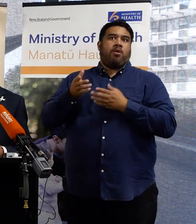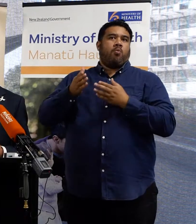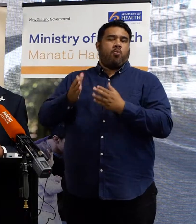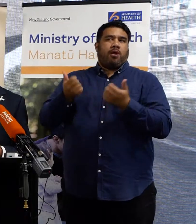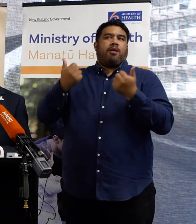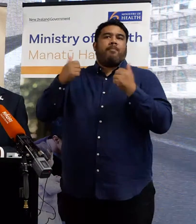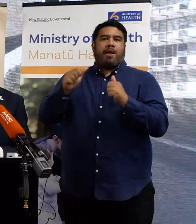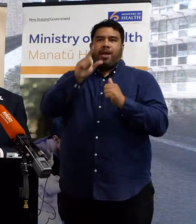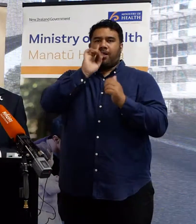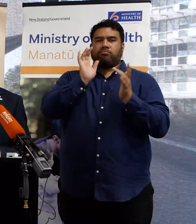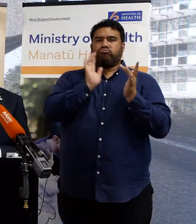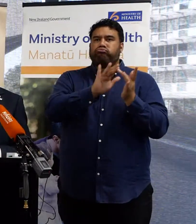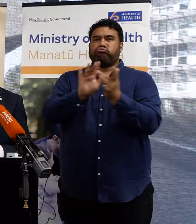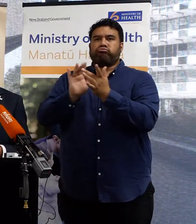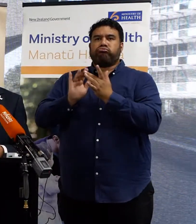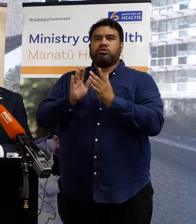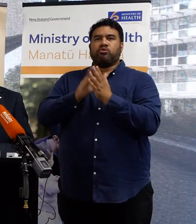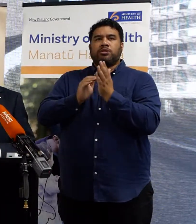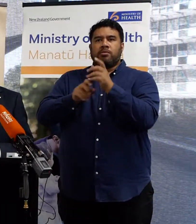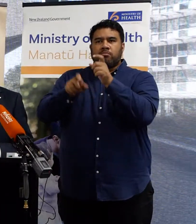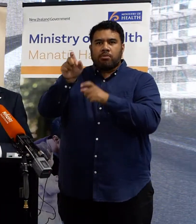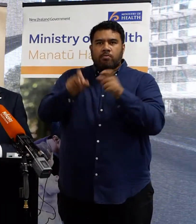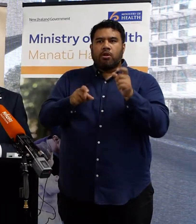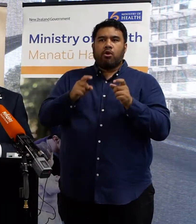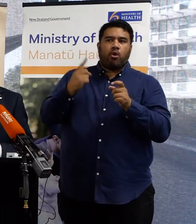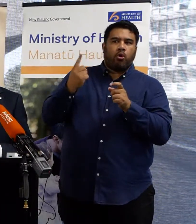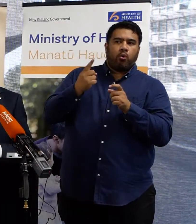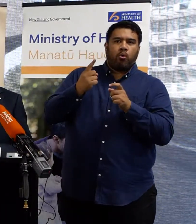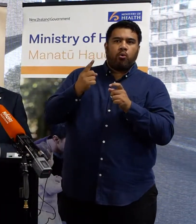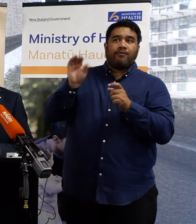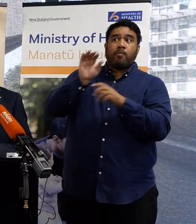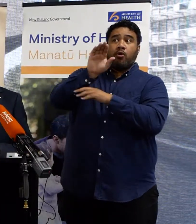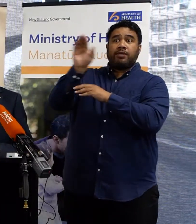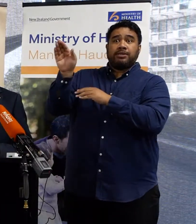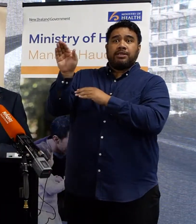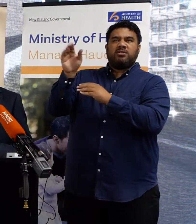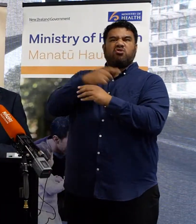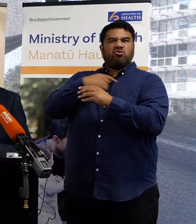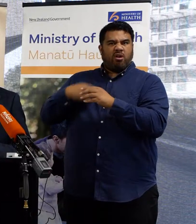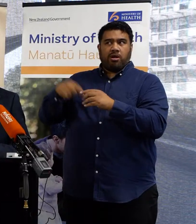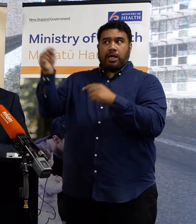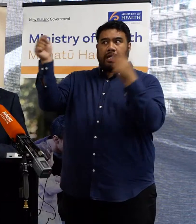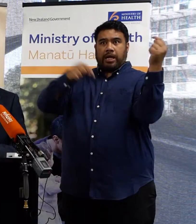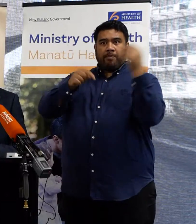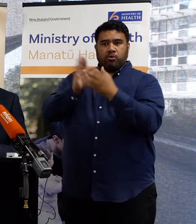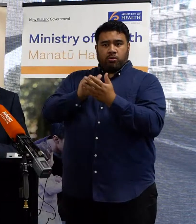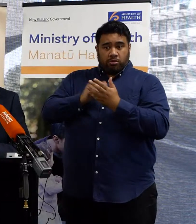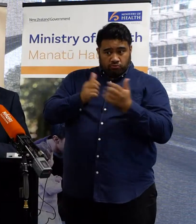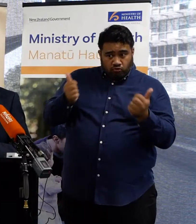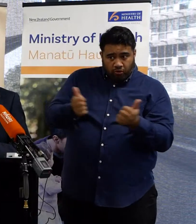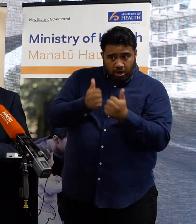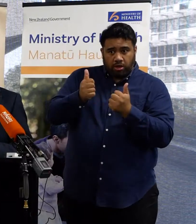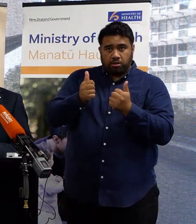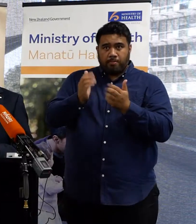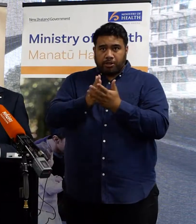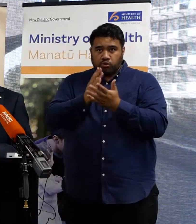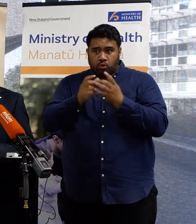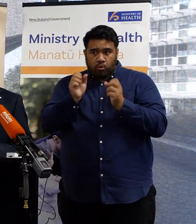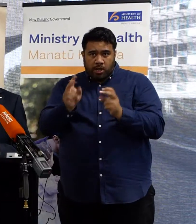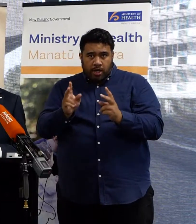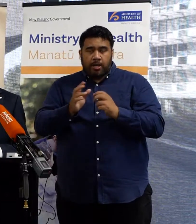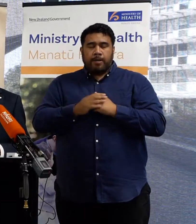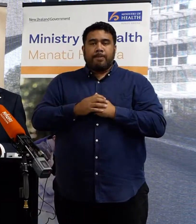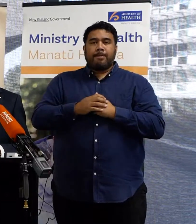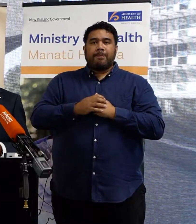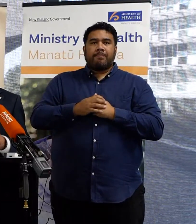place for contacting and checking on the wellbeing and welfare of people coming back from China. And we've seen most of